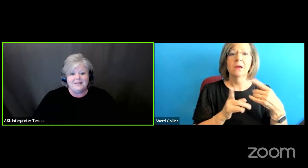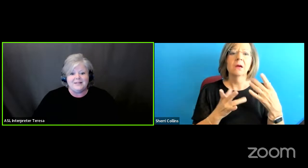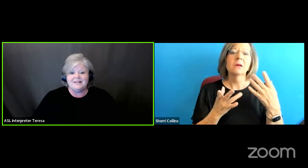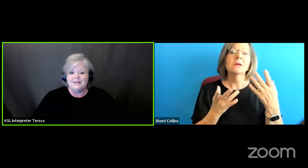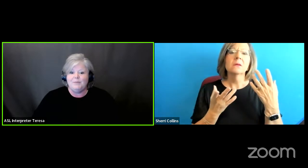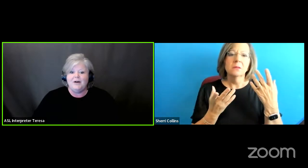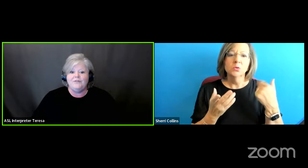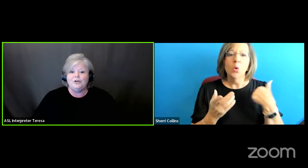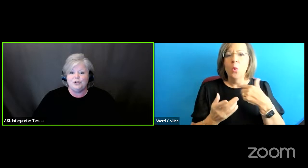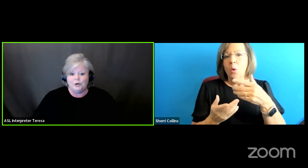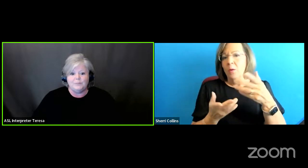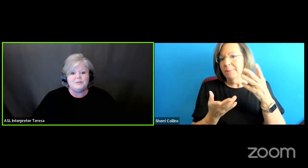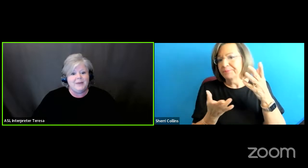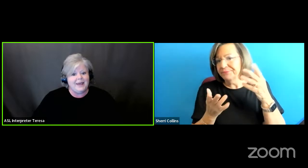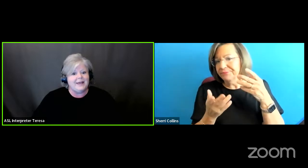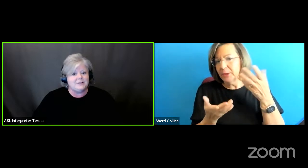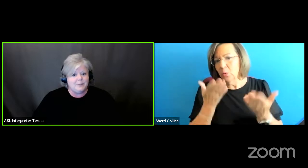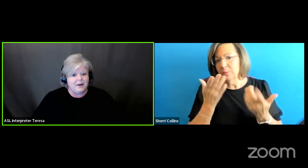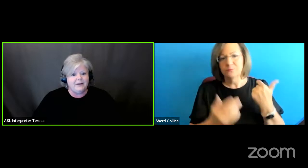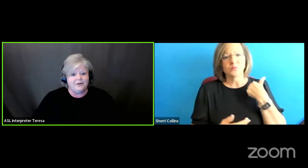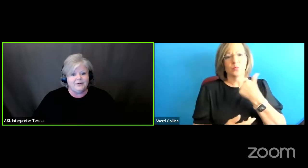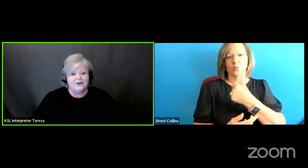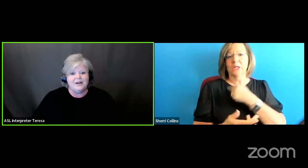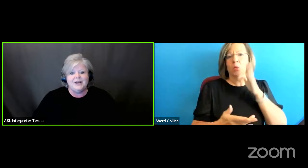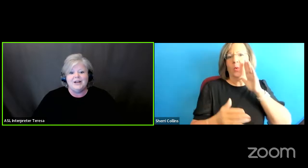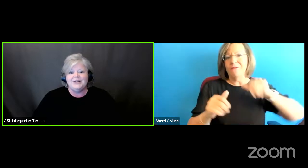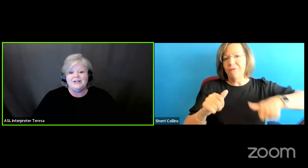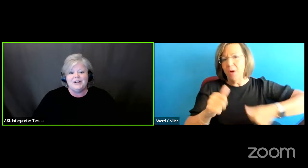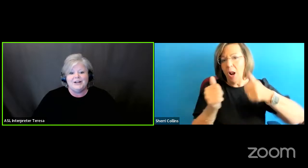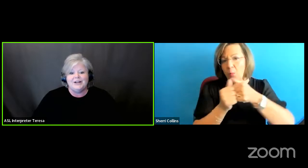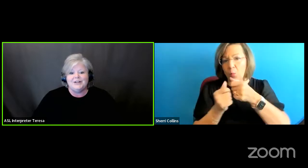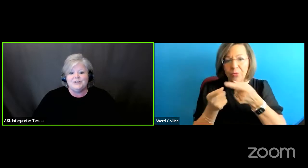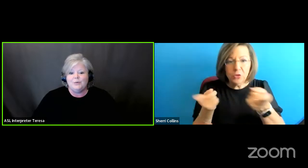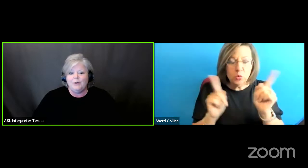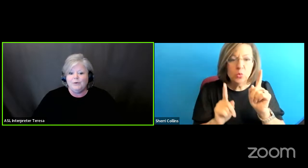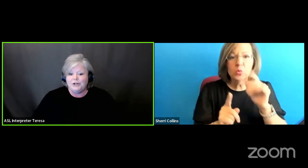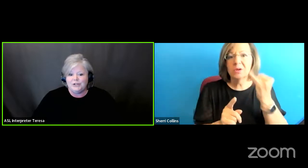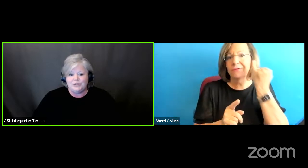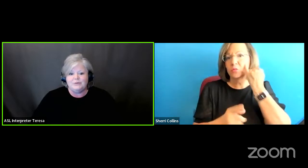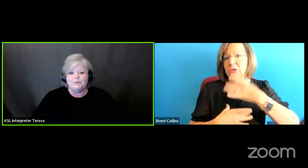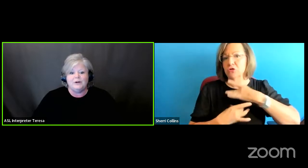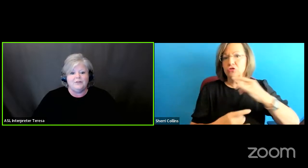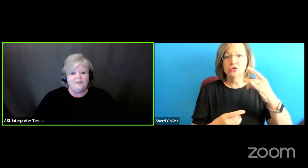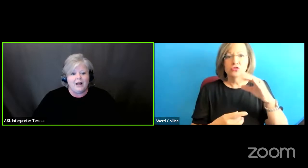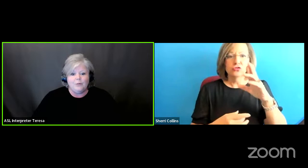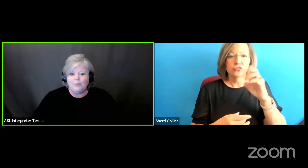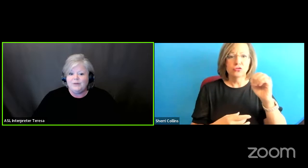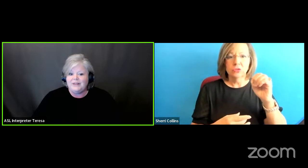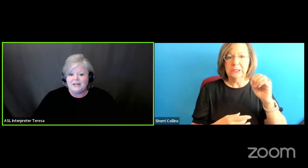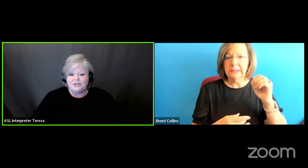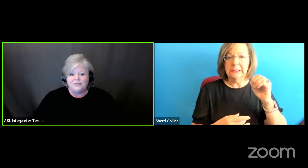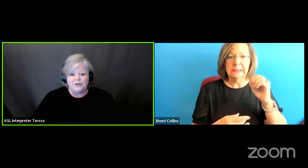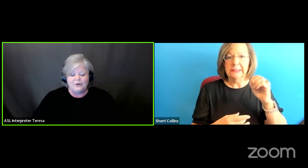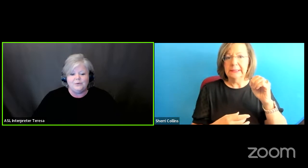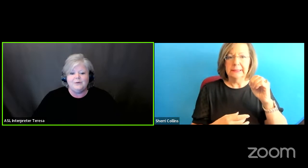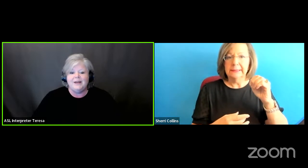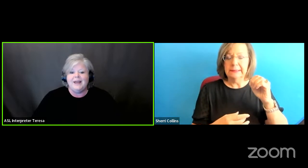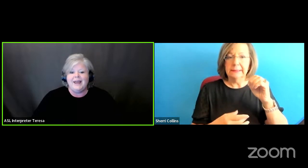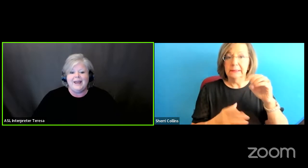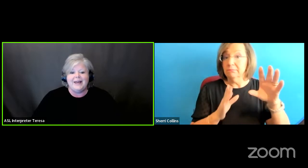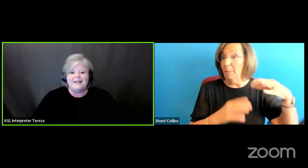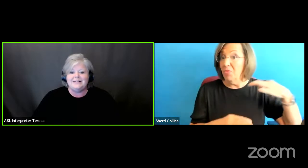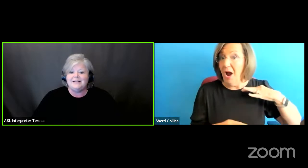this month, some of your terms may expire. So what we're going to do is we're going to follow up with each of